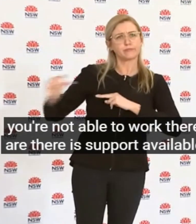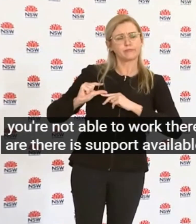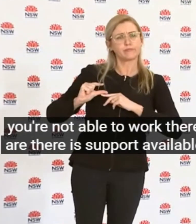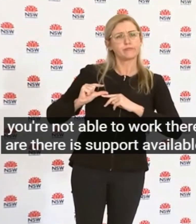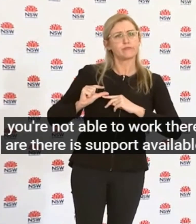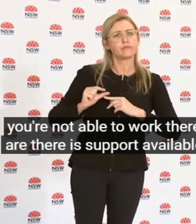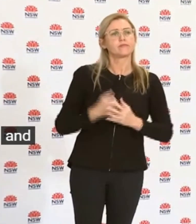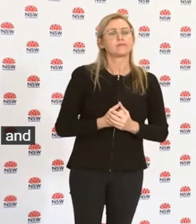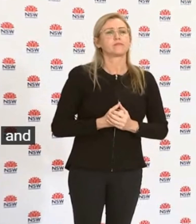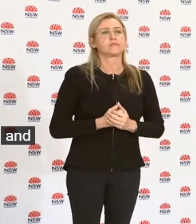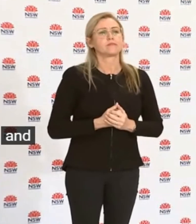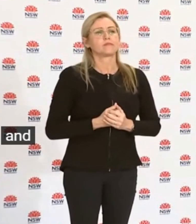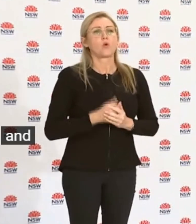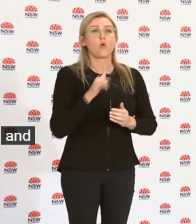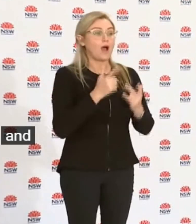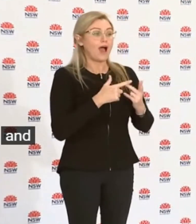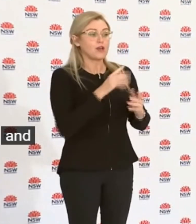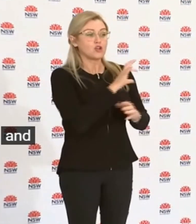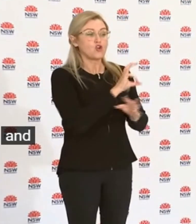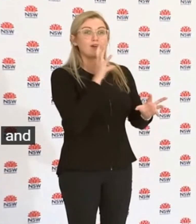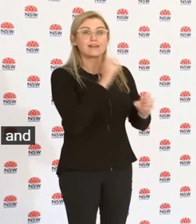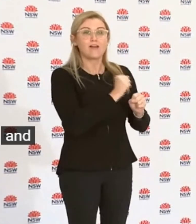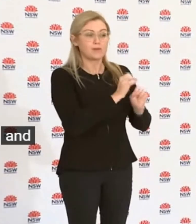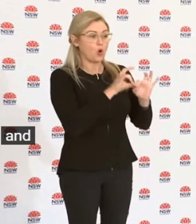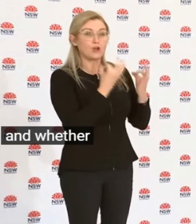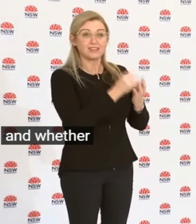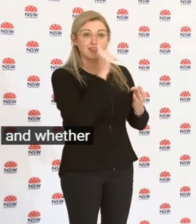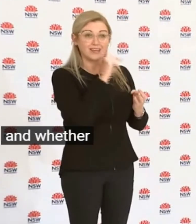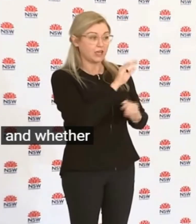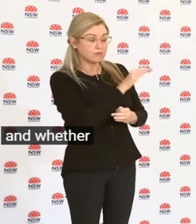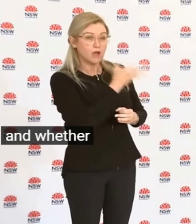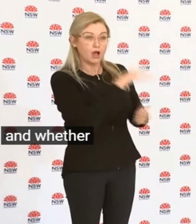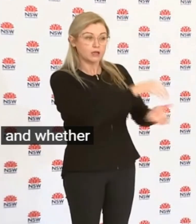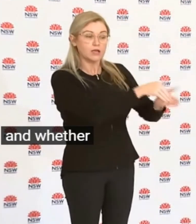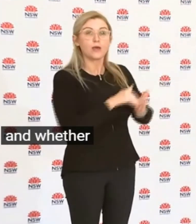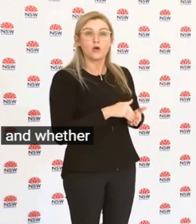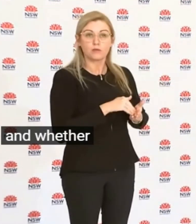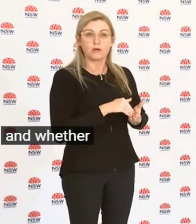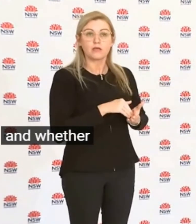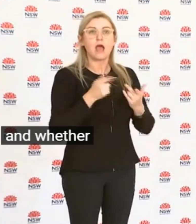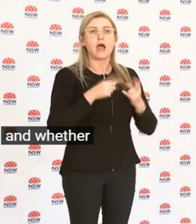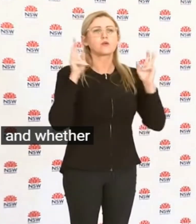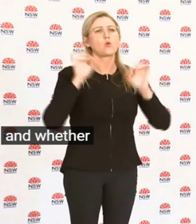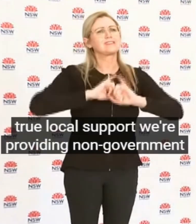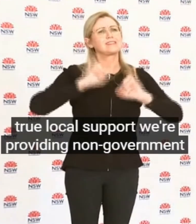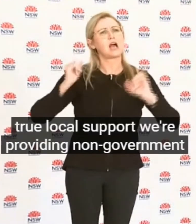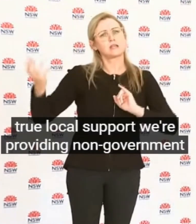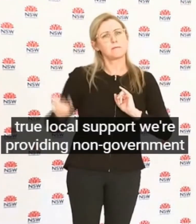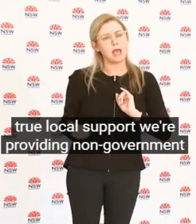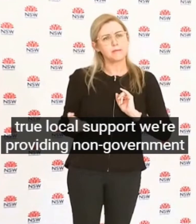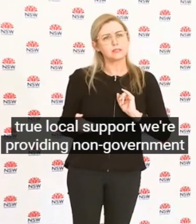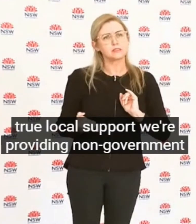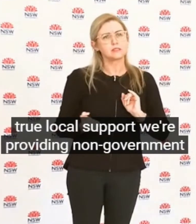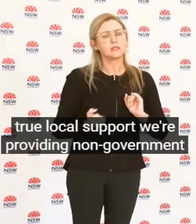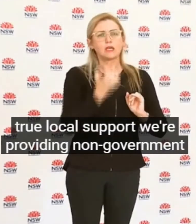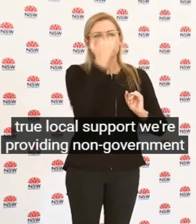providing non-government organisations to provide direct assistance to communities on the ground, through those disaster payments, through the small business grants,